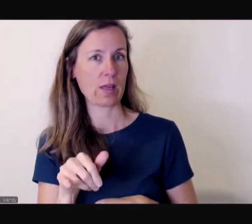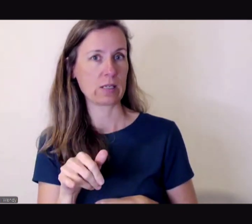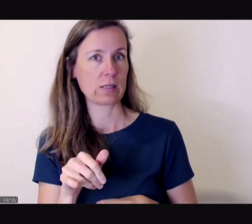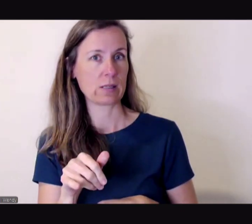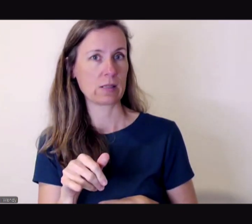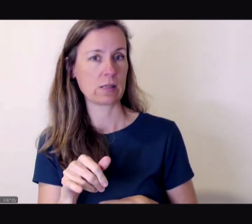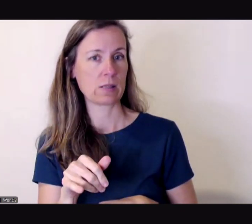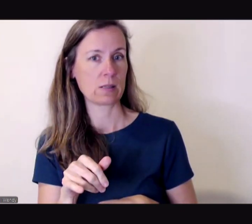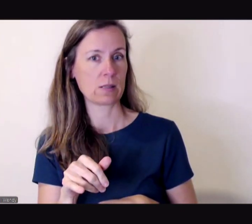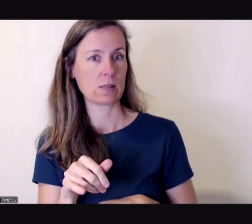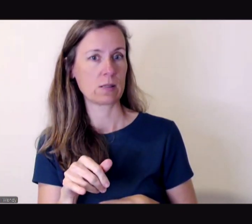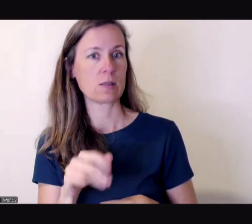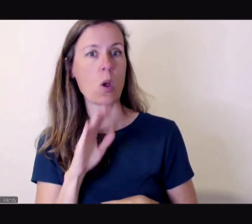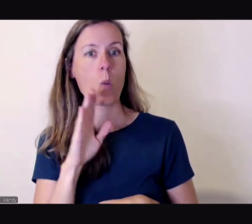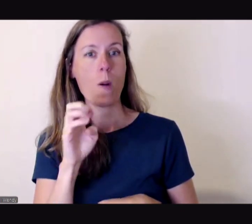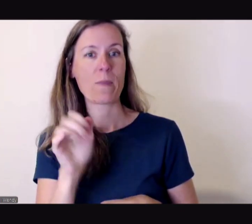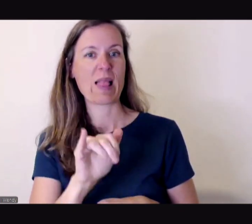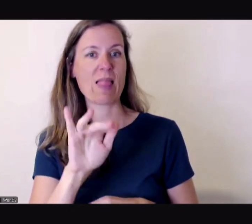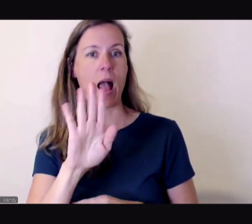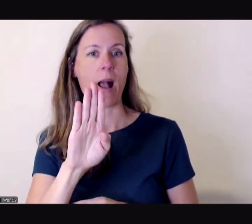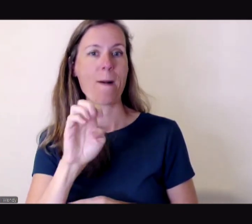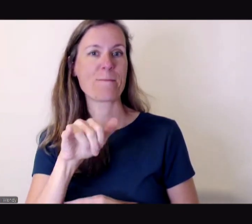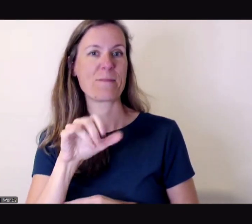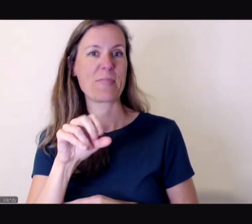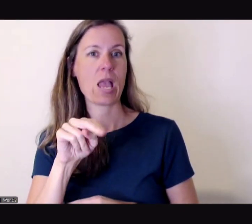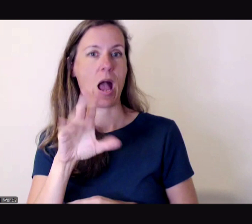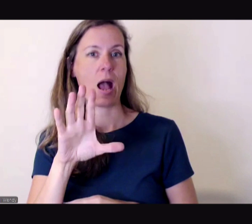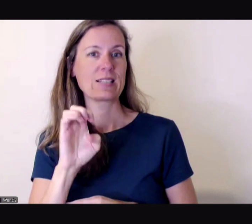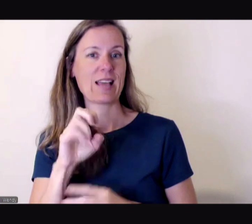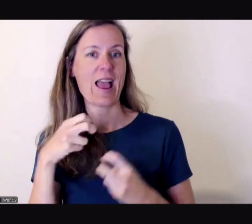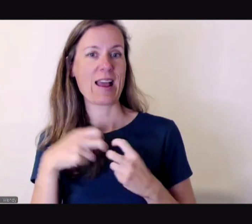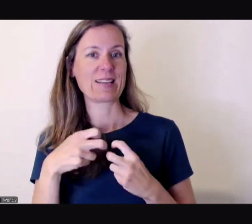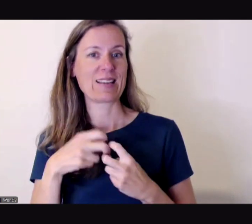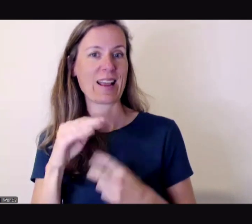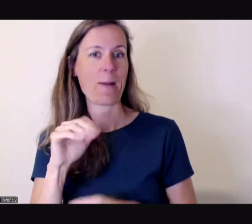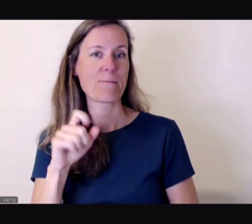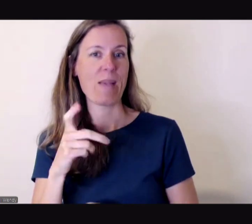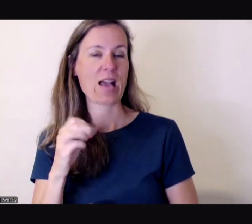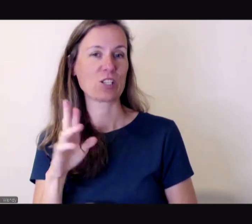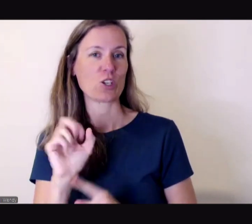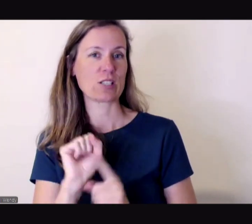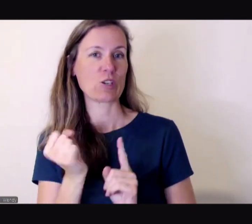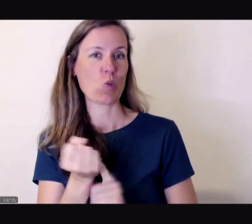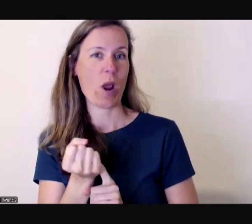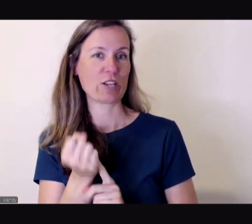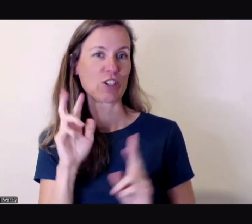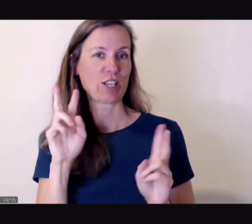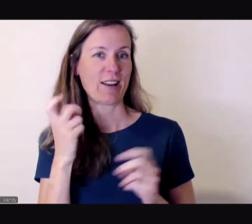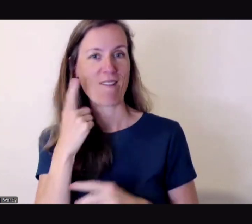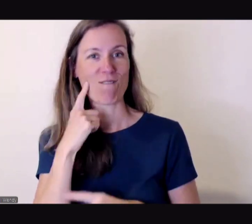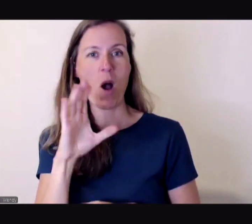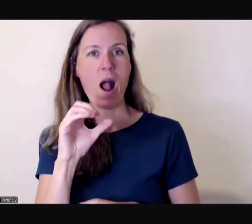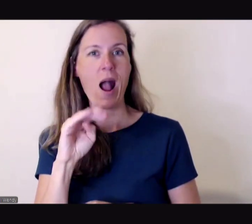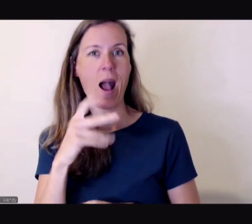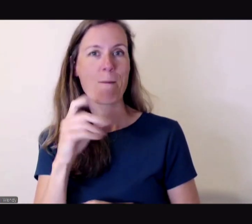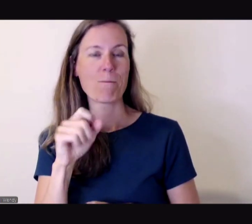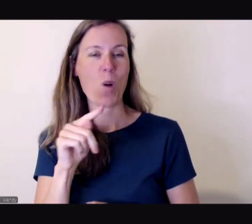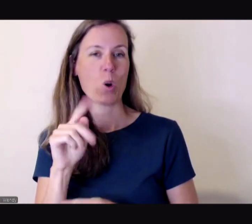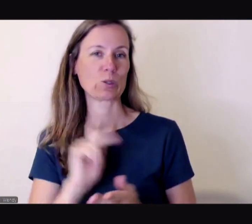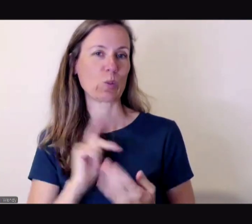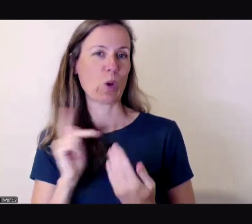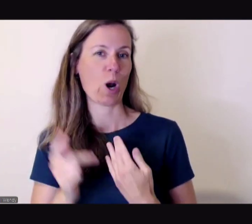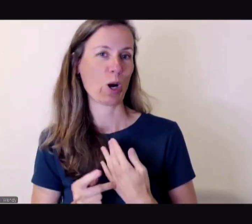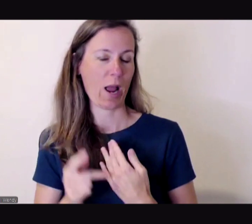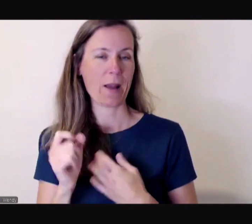a Beyonce Ticketmaster situation for the compost program. So, yeah, we will